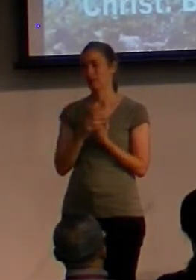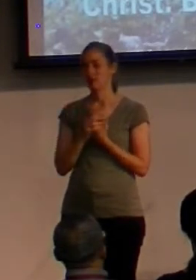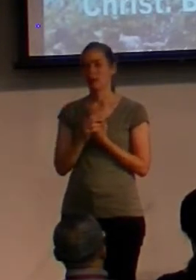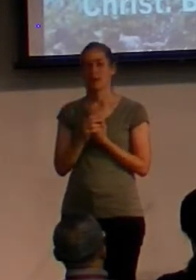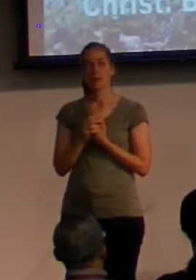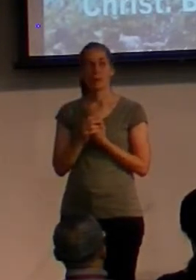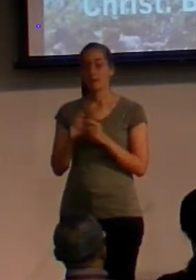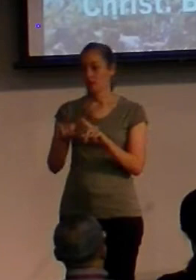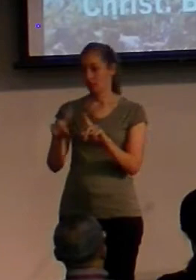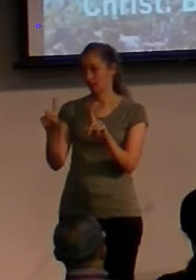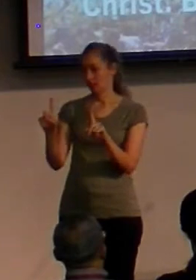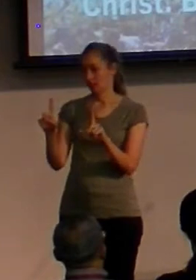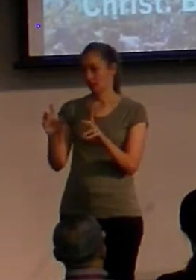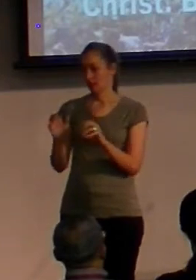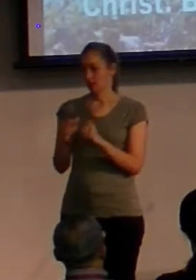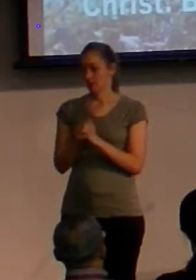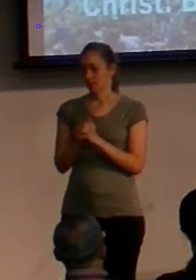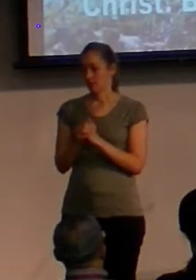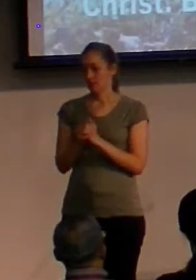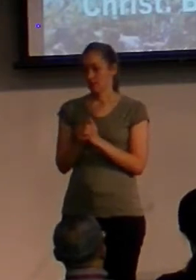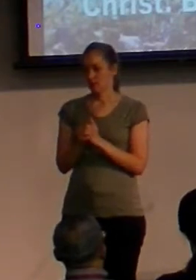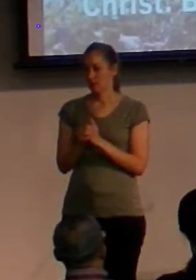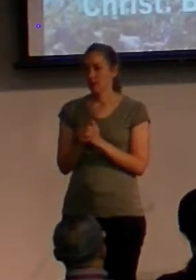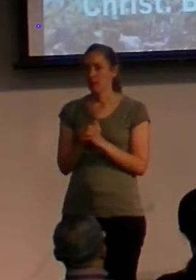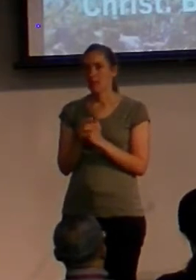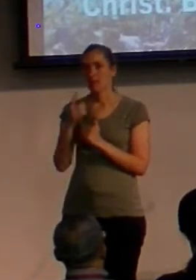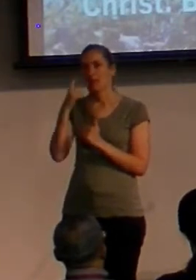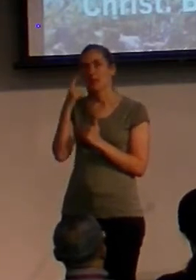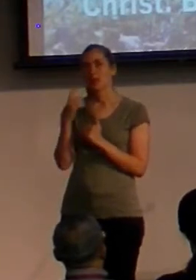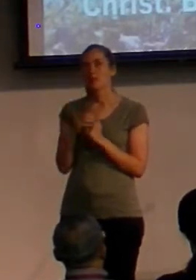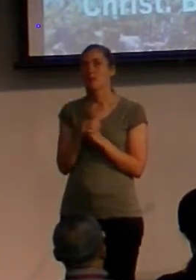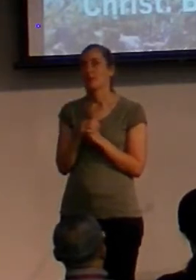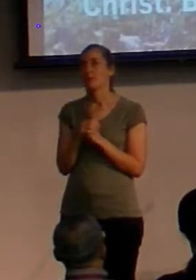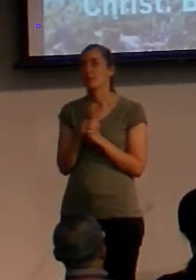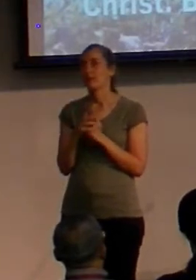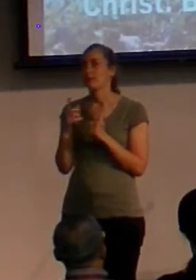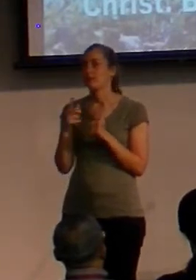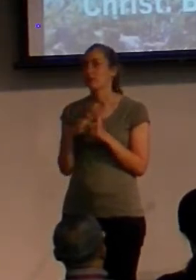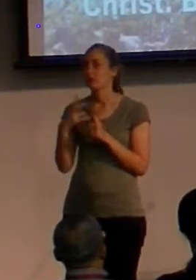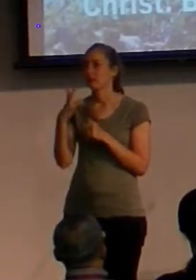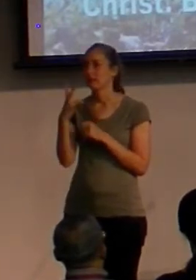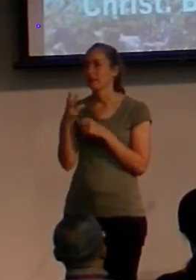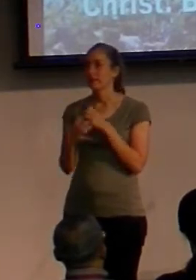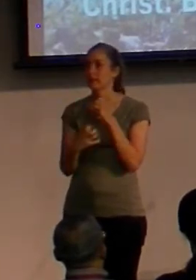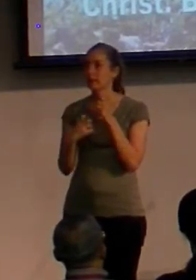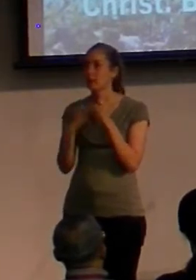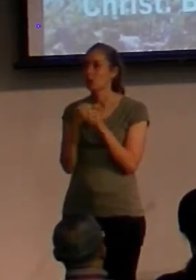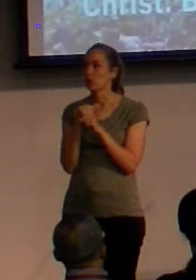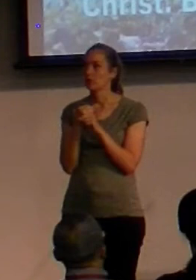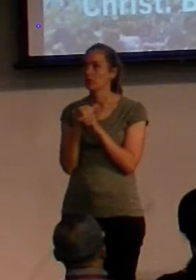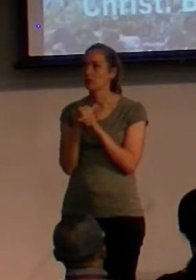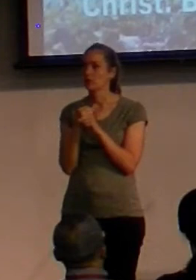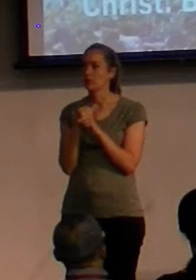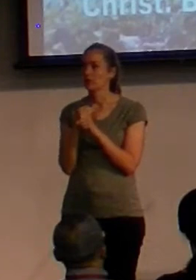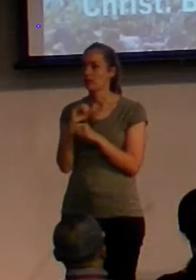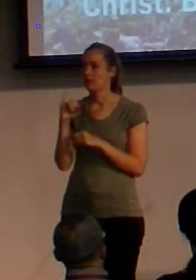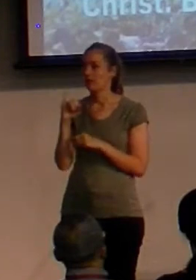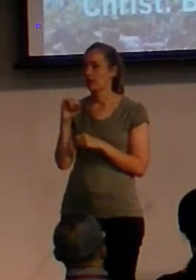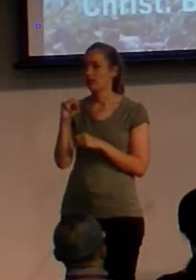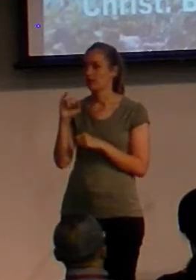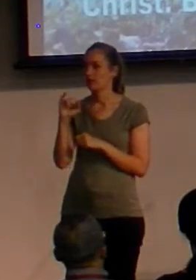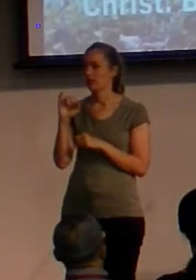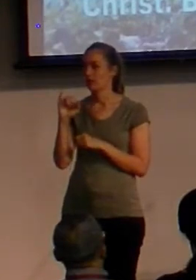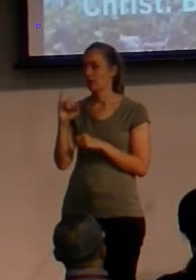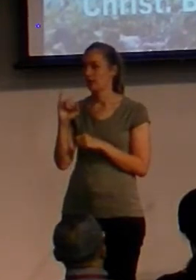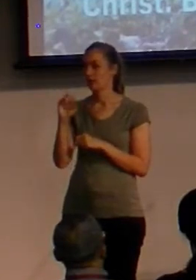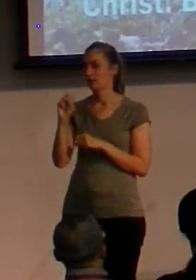But in the first, I think, 7 years or so, something like that, Isaiah had baptized